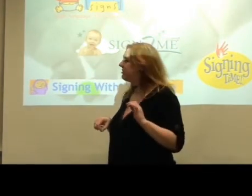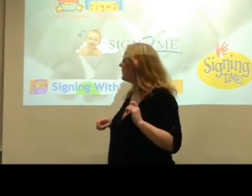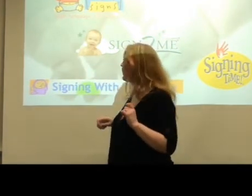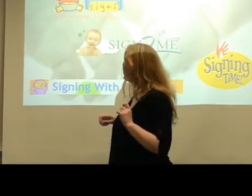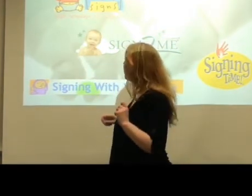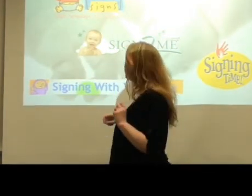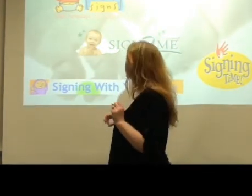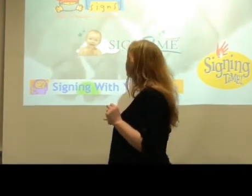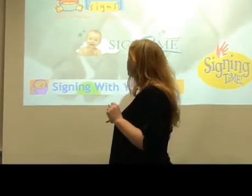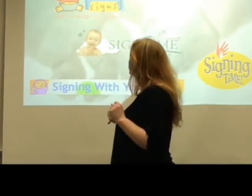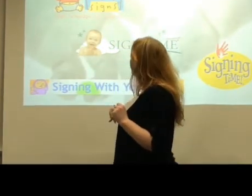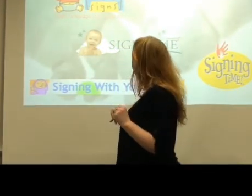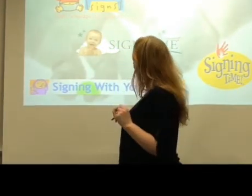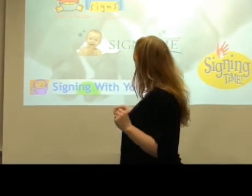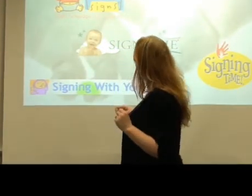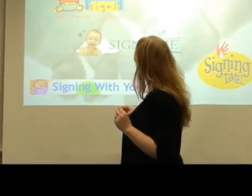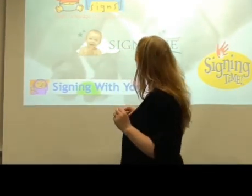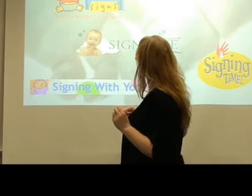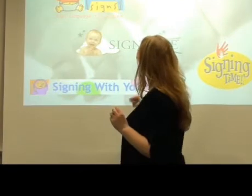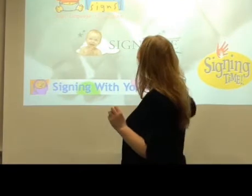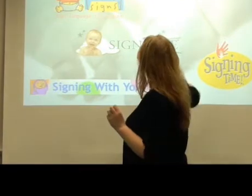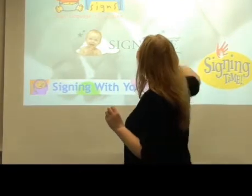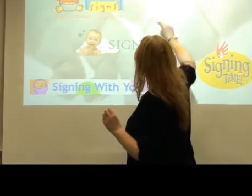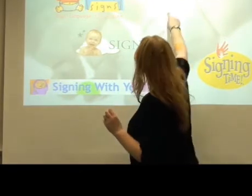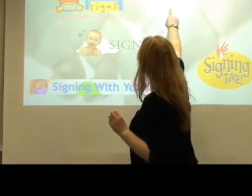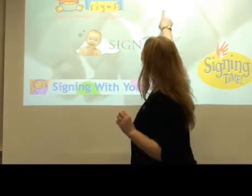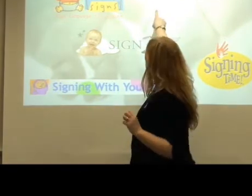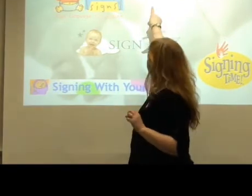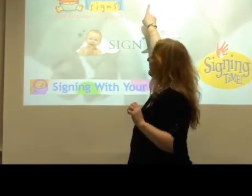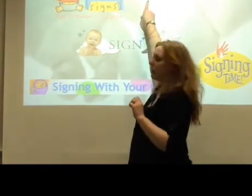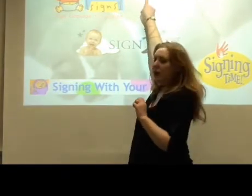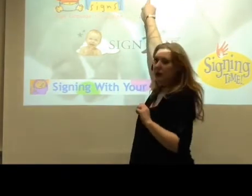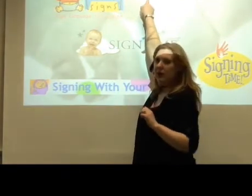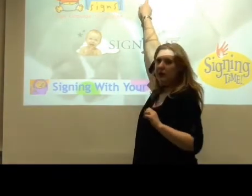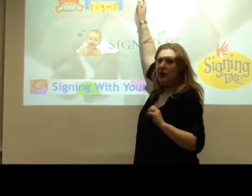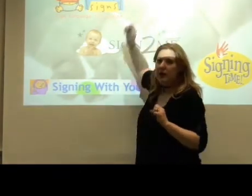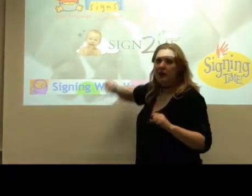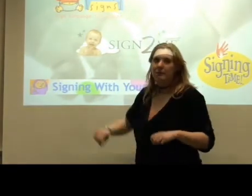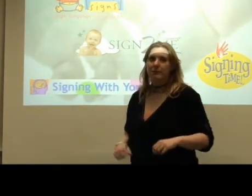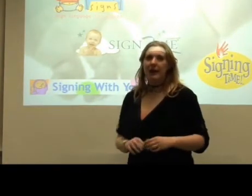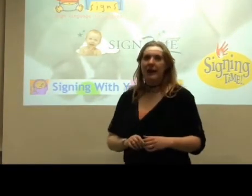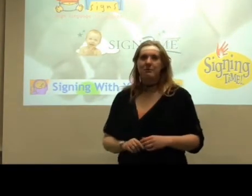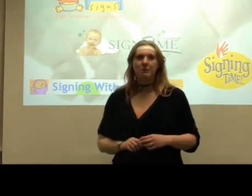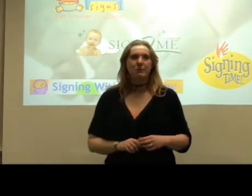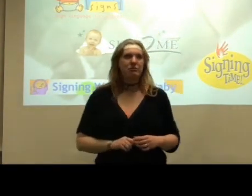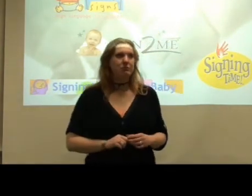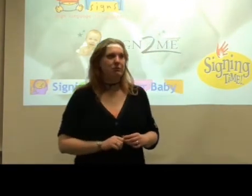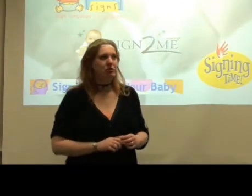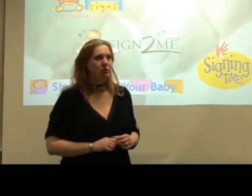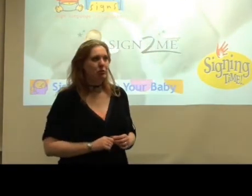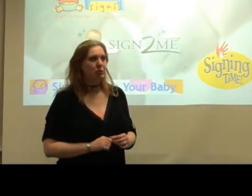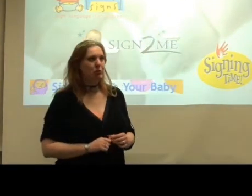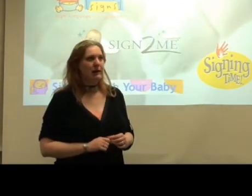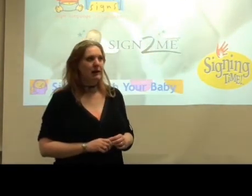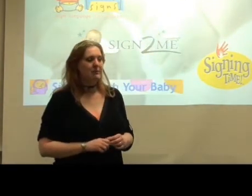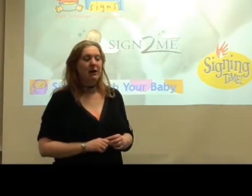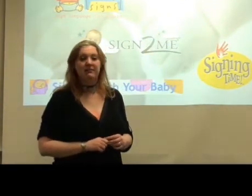showed at the beginning. That's their own company. Kinder Signs is where I have permission to modify